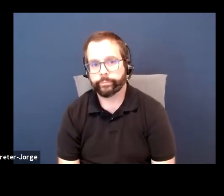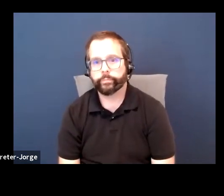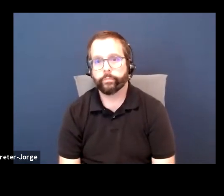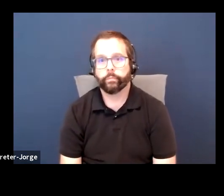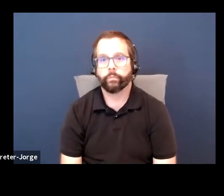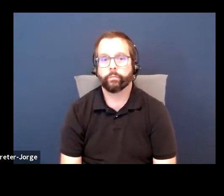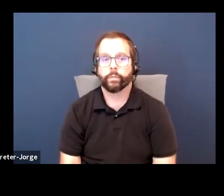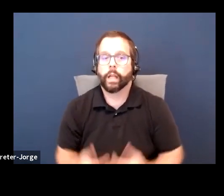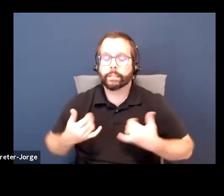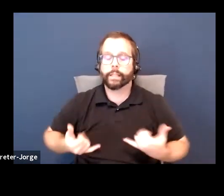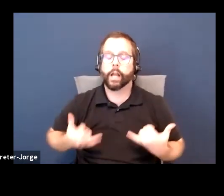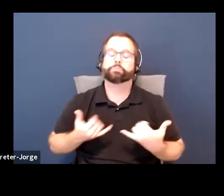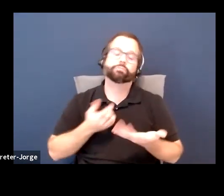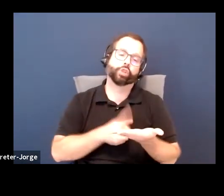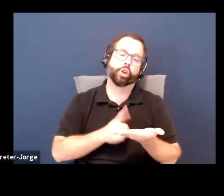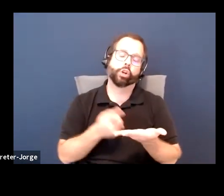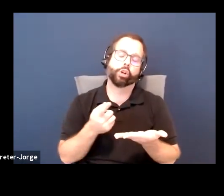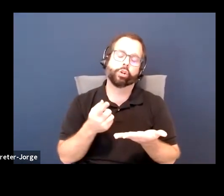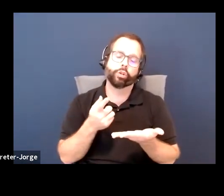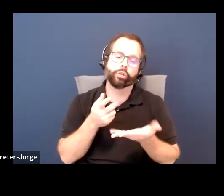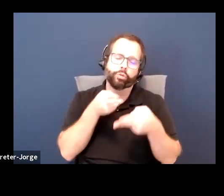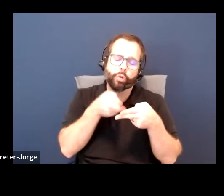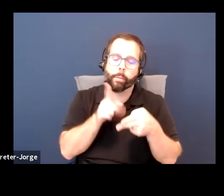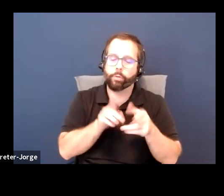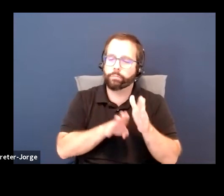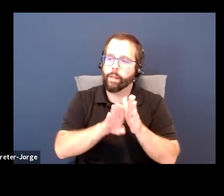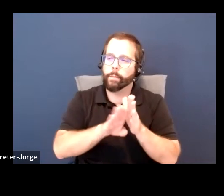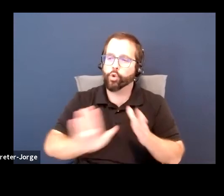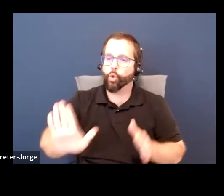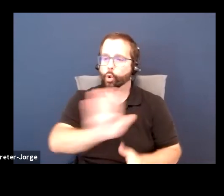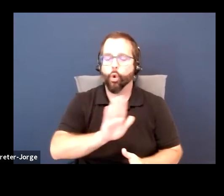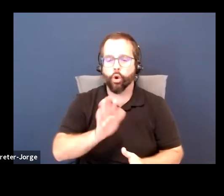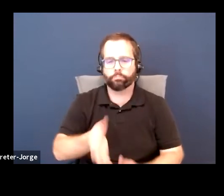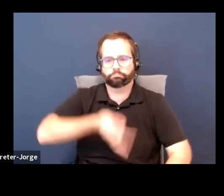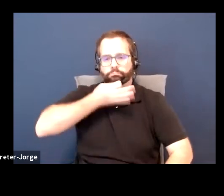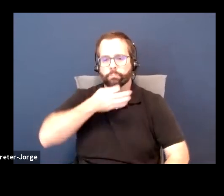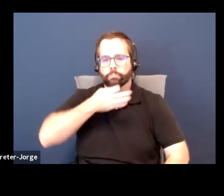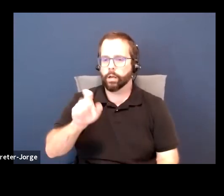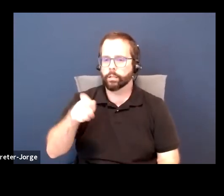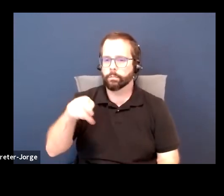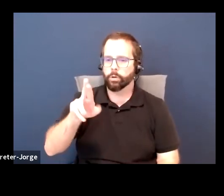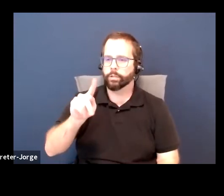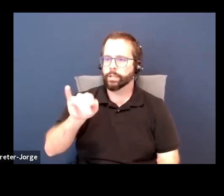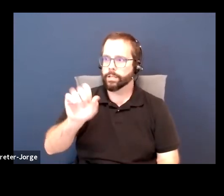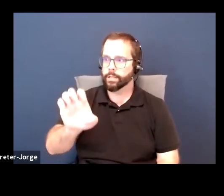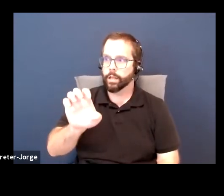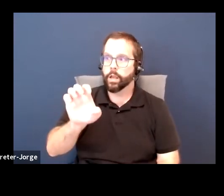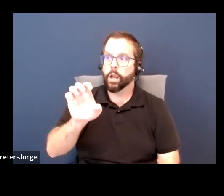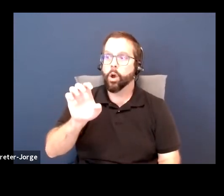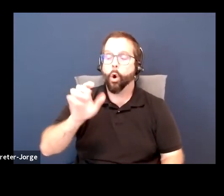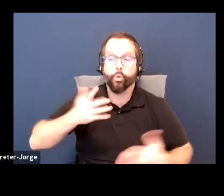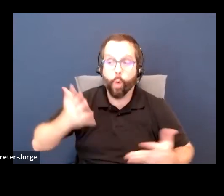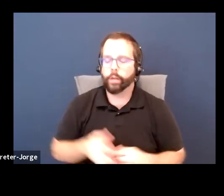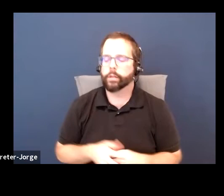We're going to talk a little bit about developing your expertise as an additional revenue source for your Center for Independent